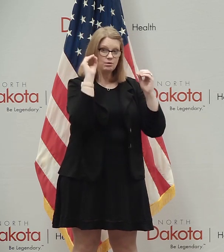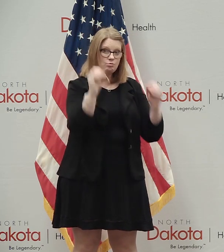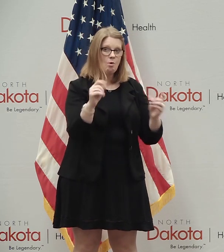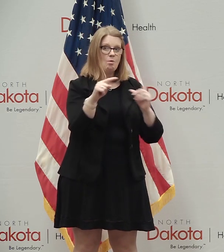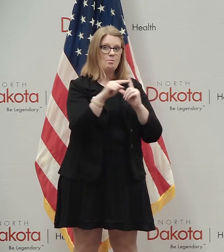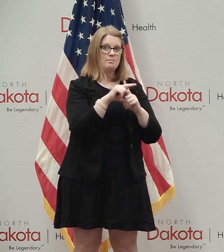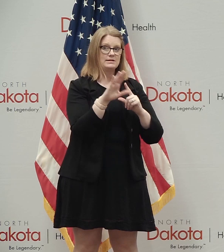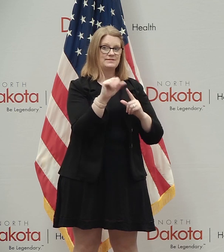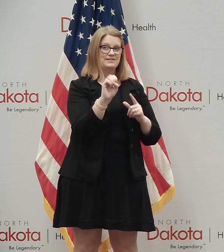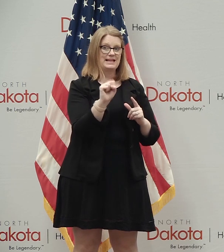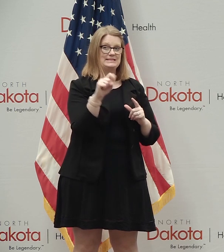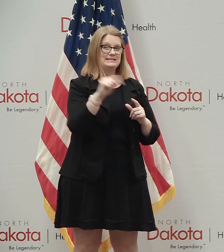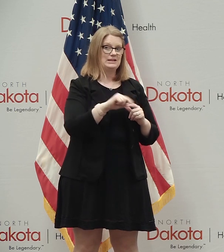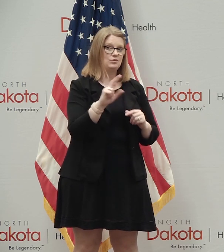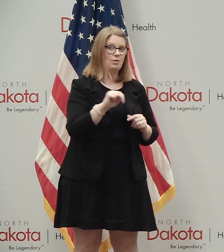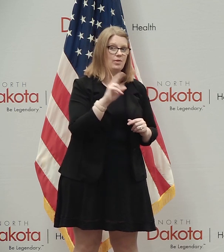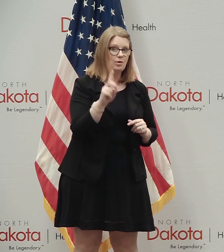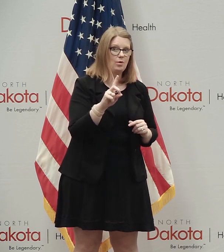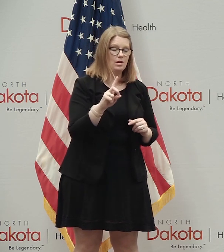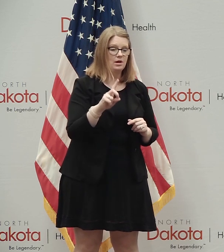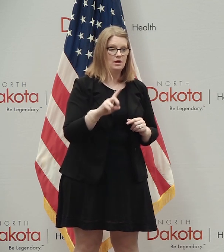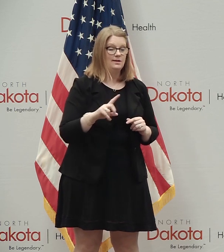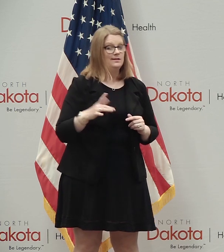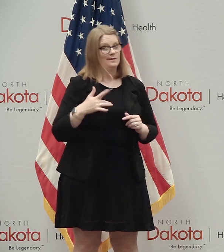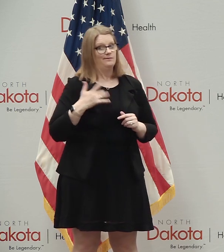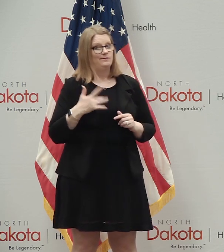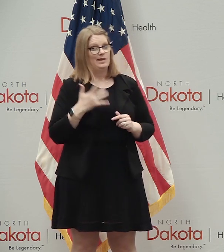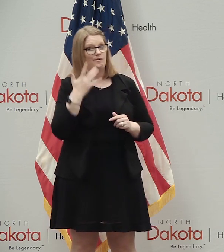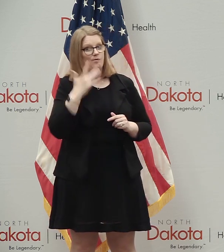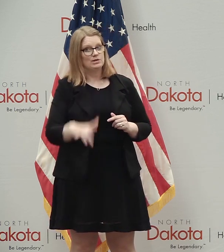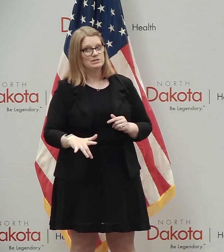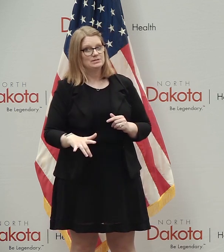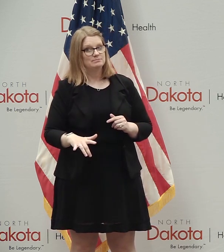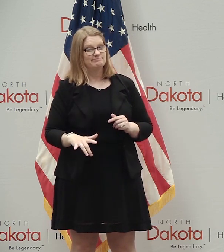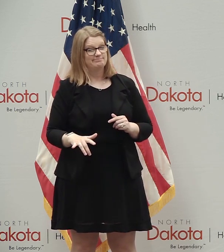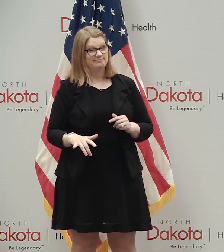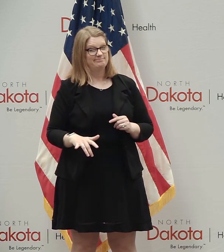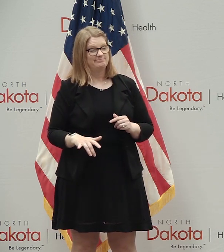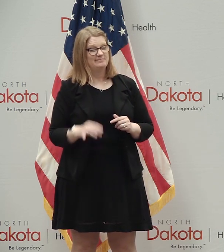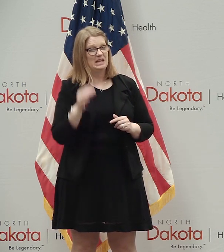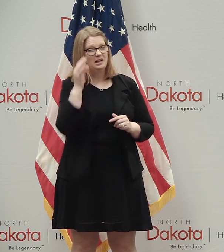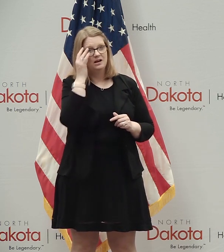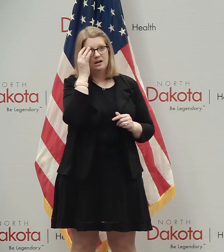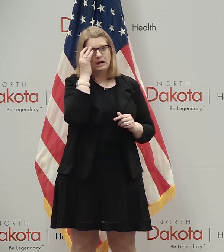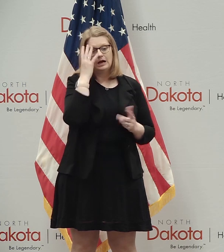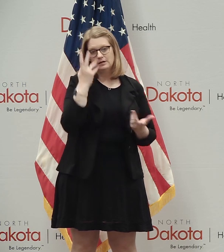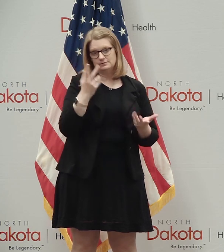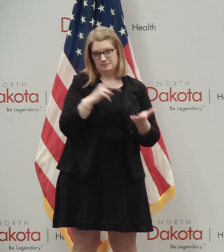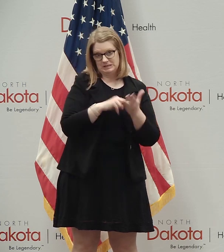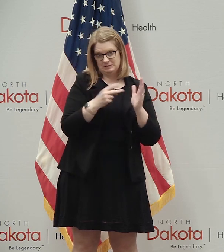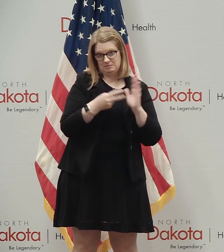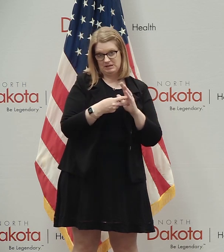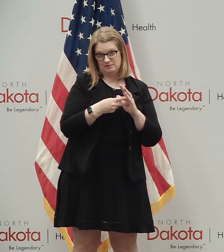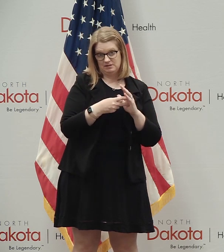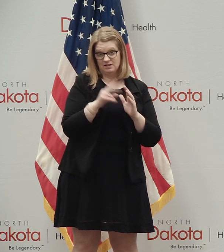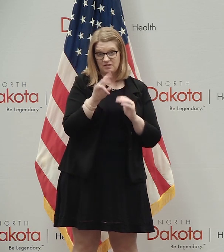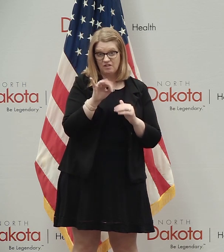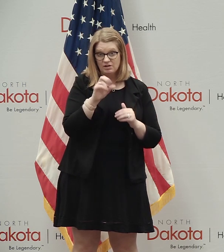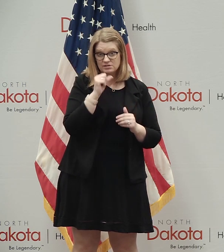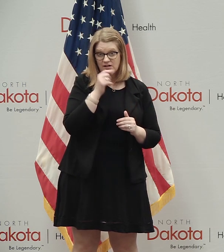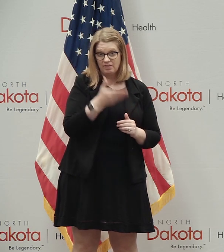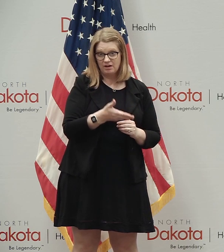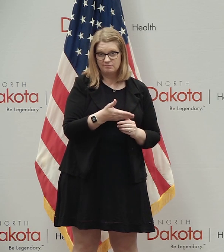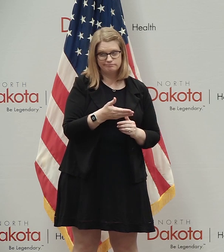case in North Dakota and should count themselves fortunate, but that does not mean that perhaps the virus isn't present,